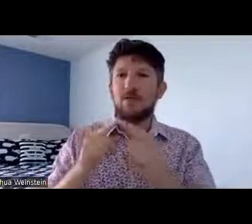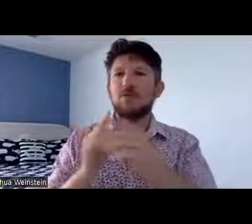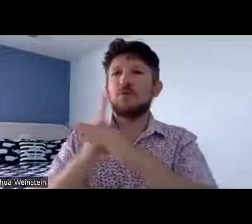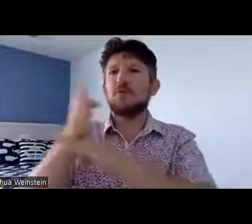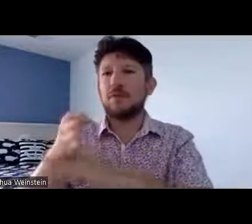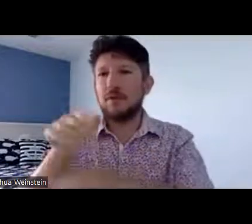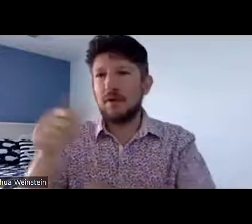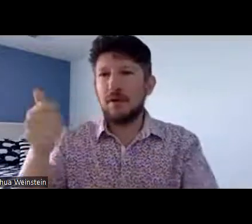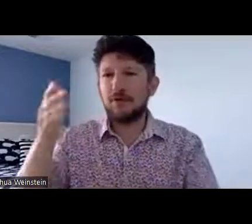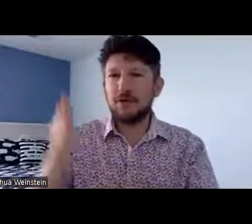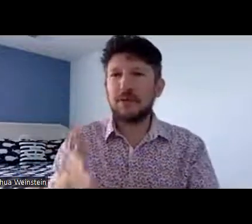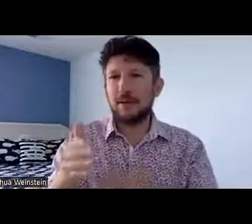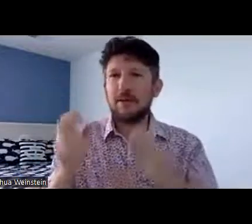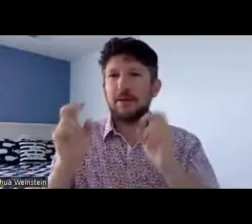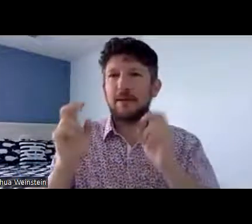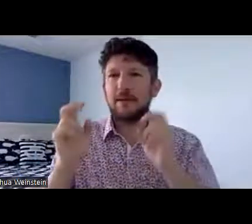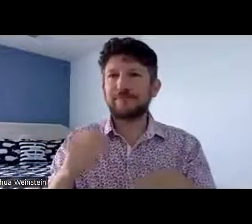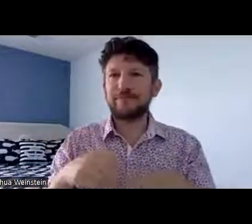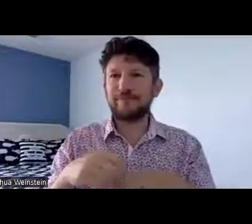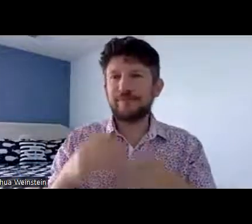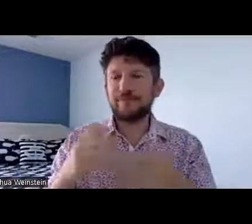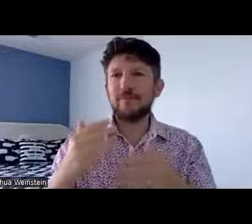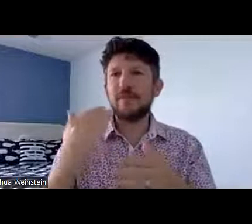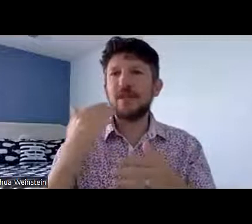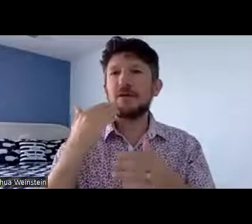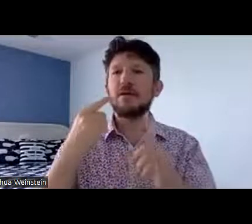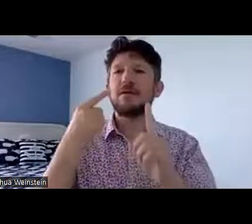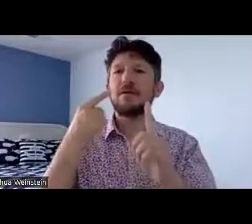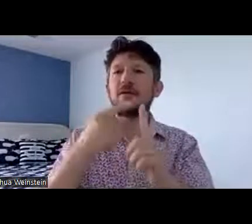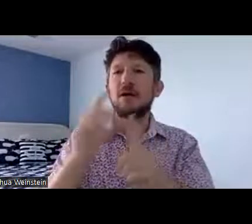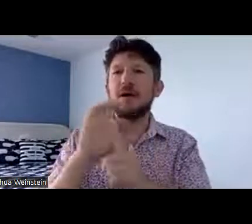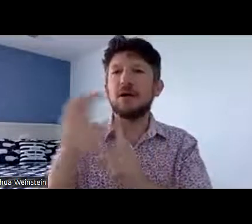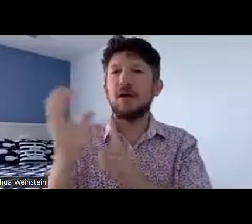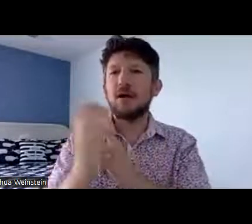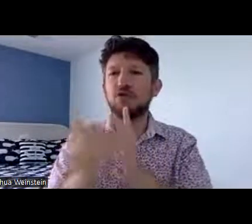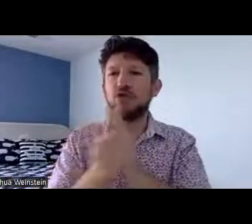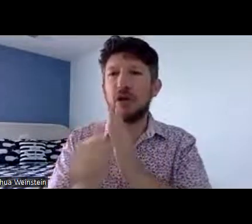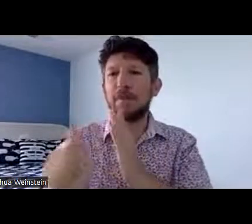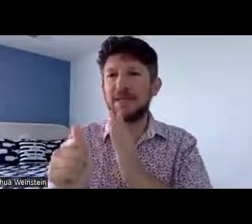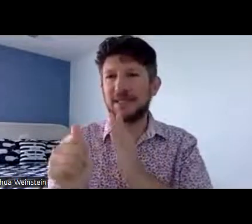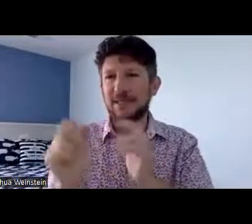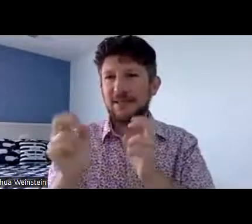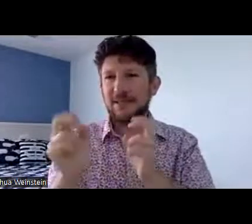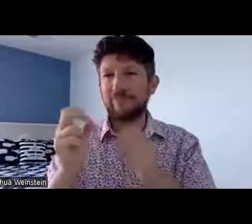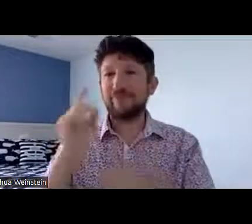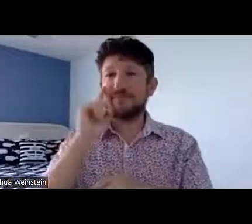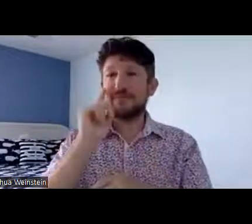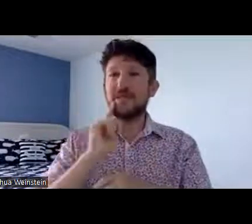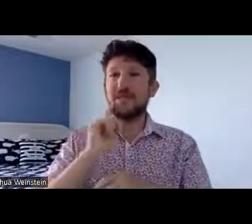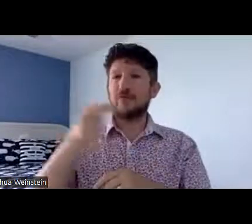establish. How do we get from one side to the other side? Whether